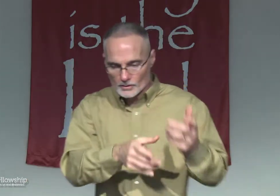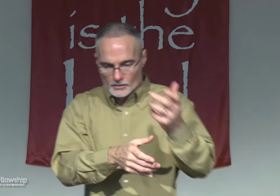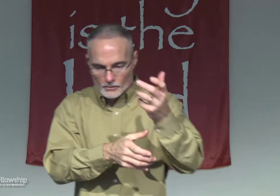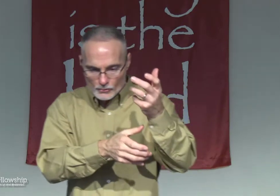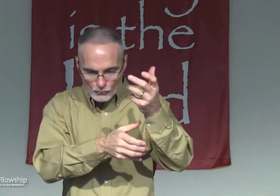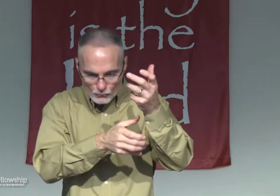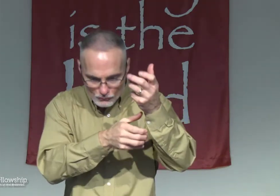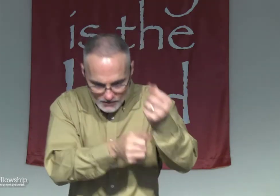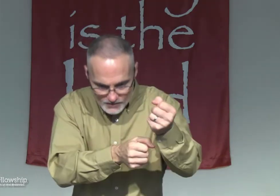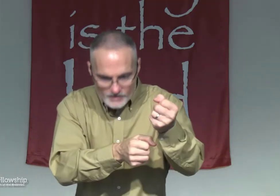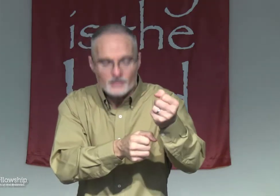your sins,